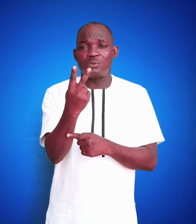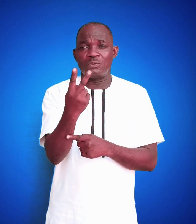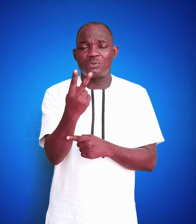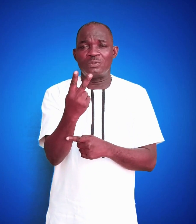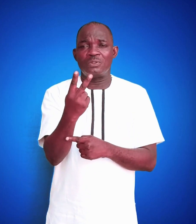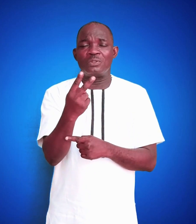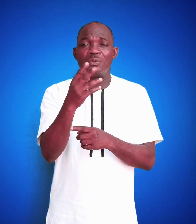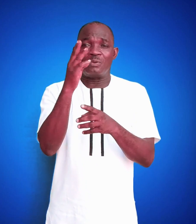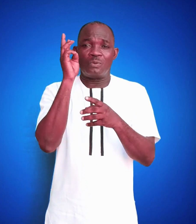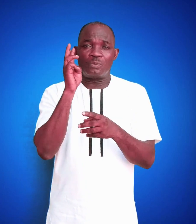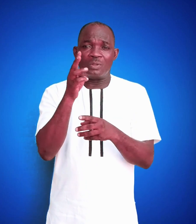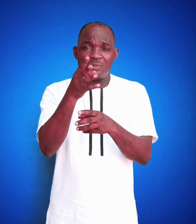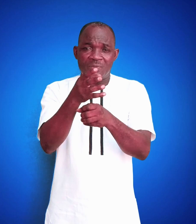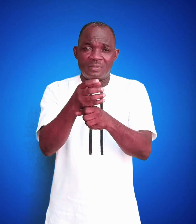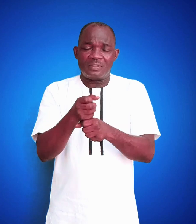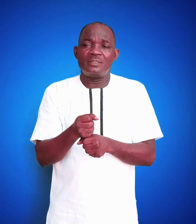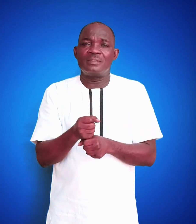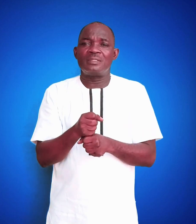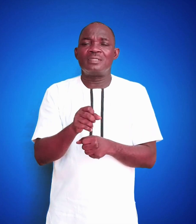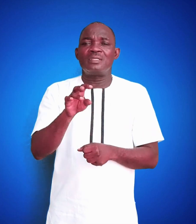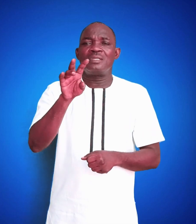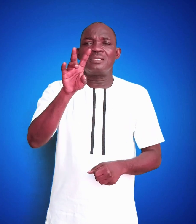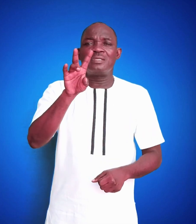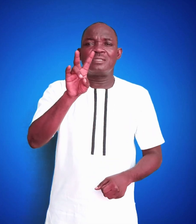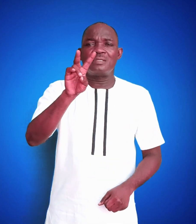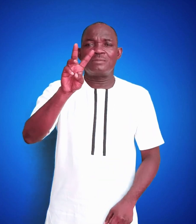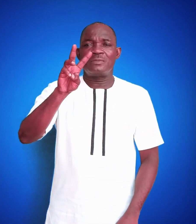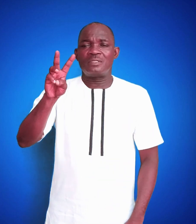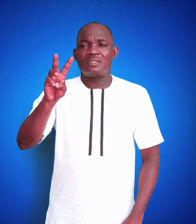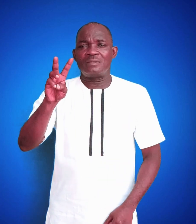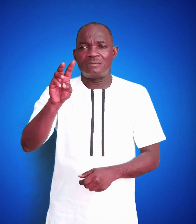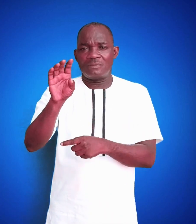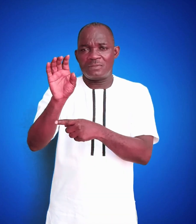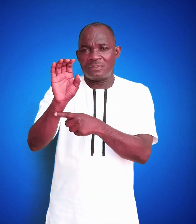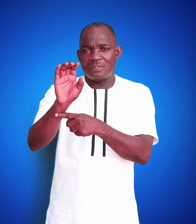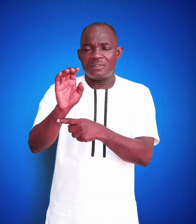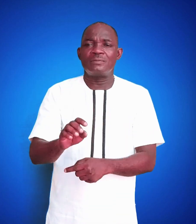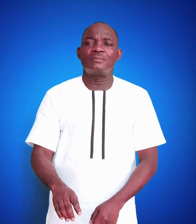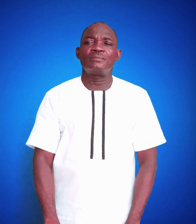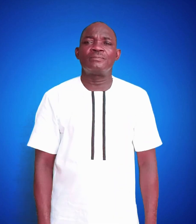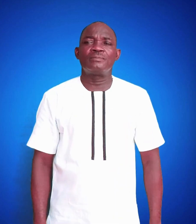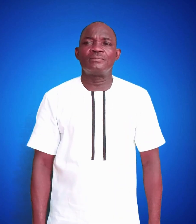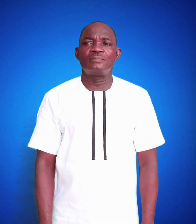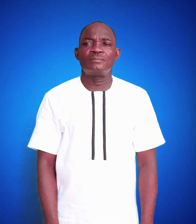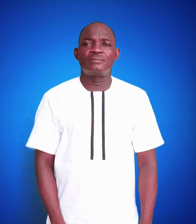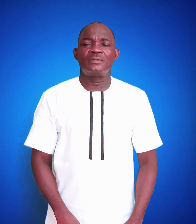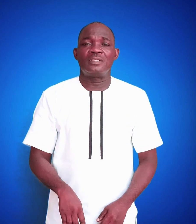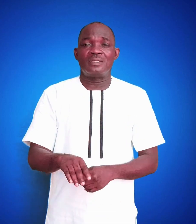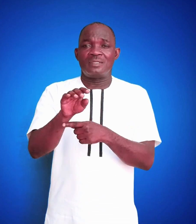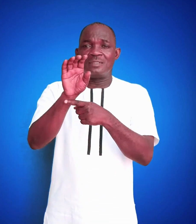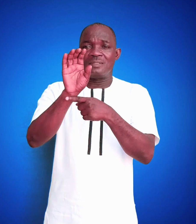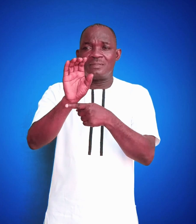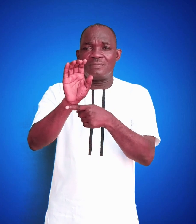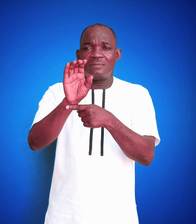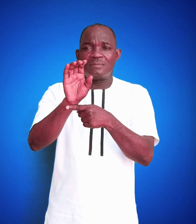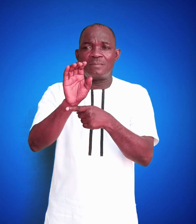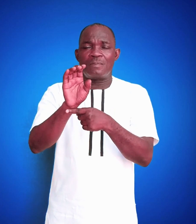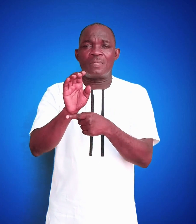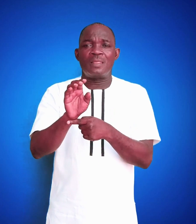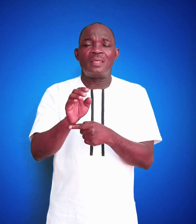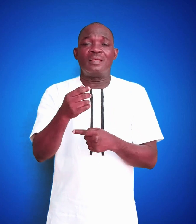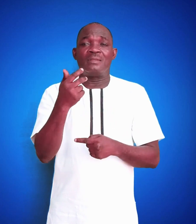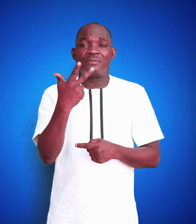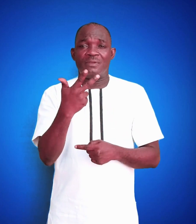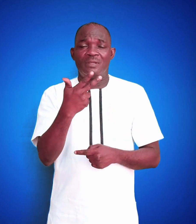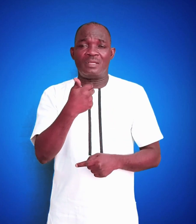household will receive 76 Ghana cedis. C.